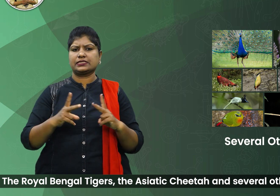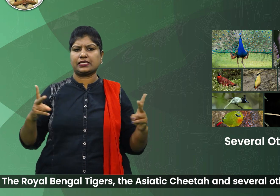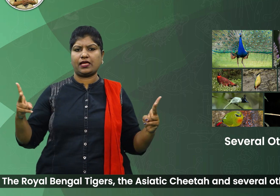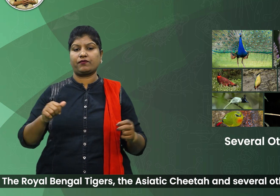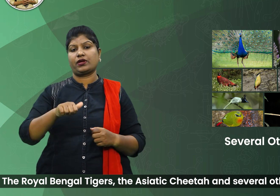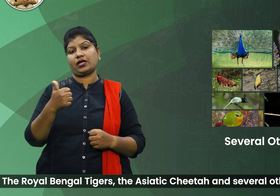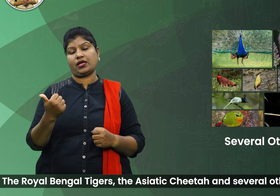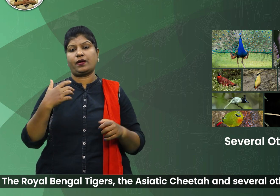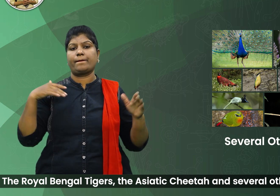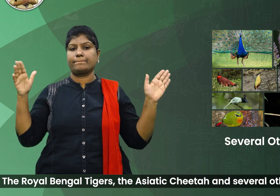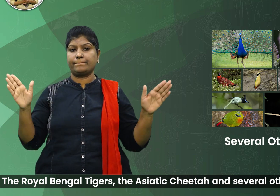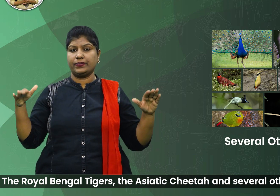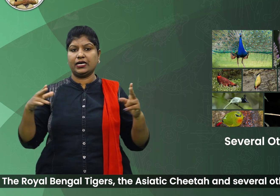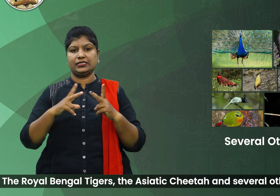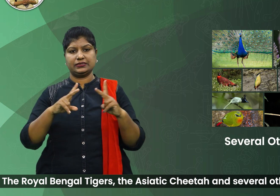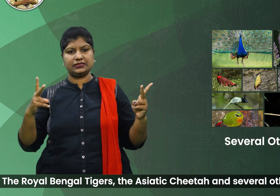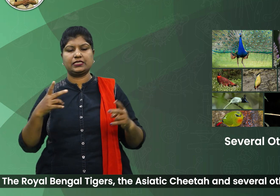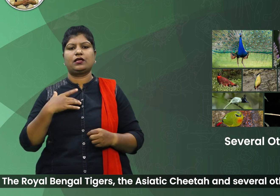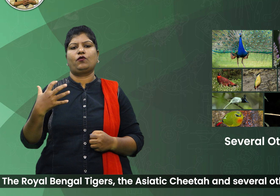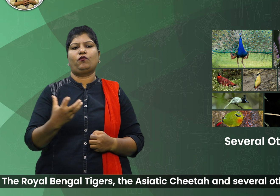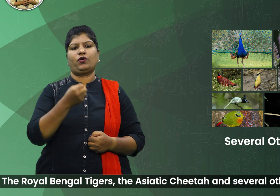birds are found in India.